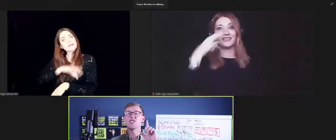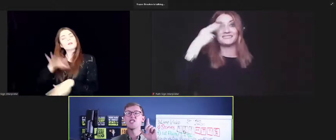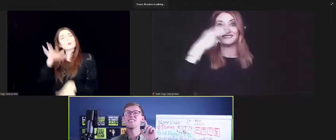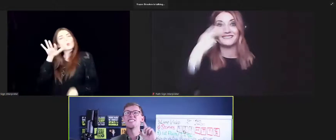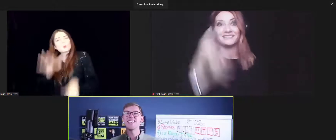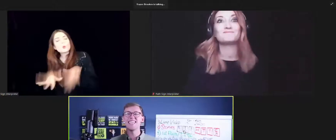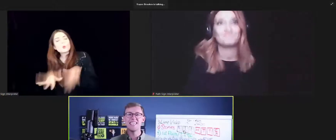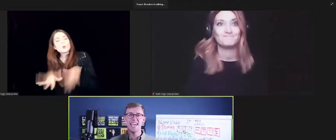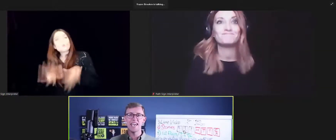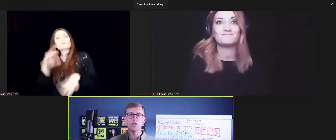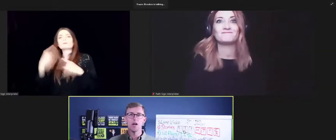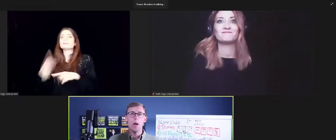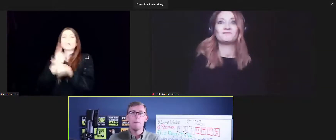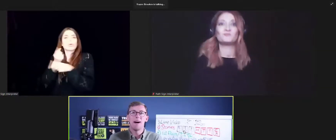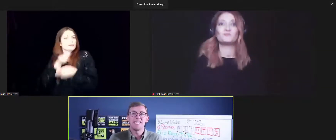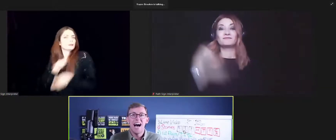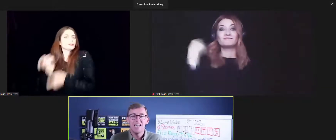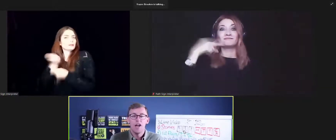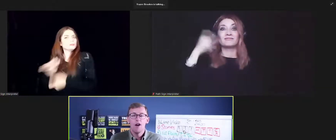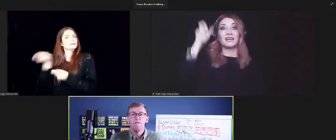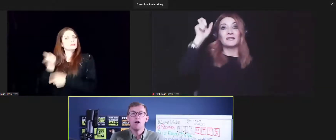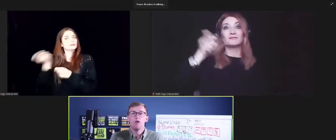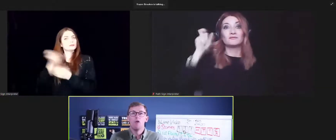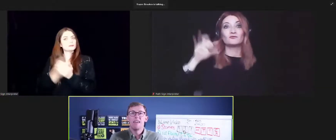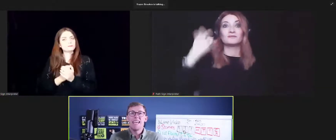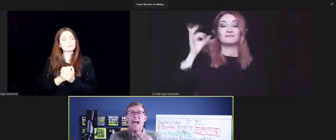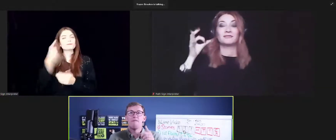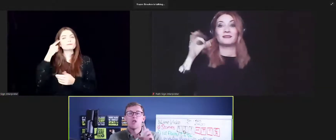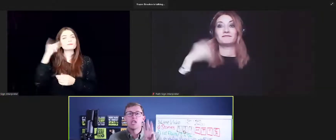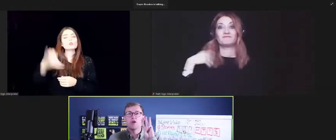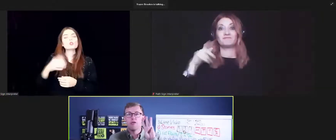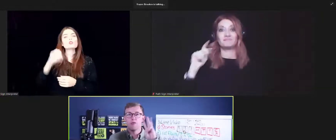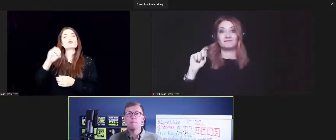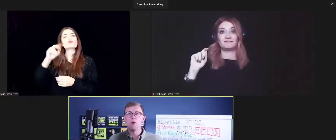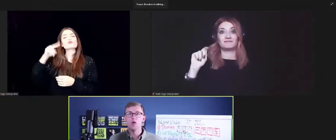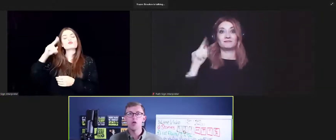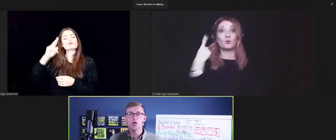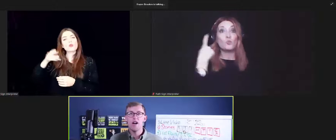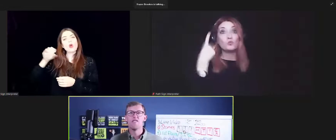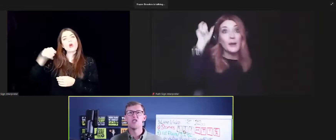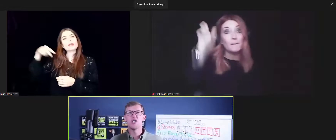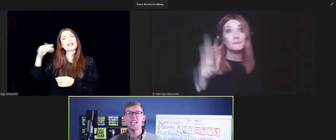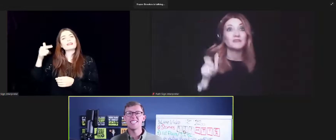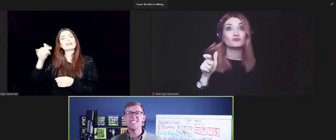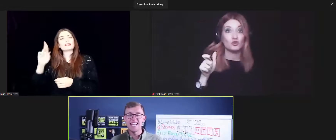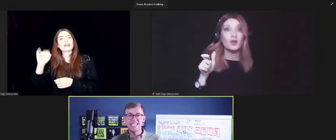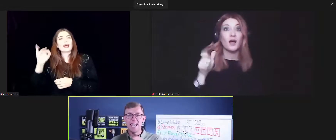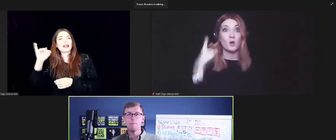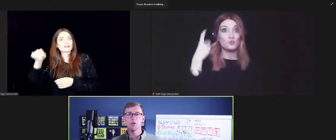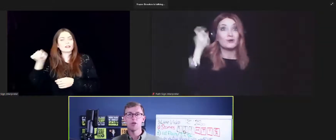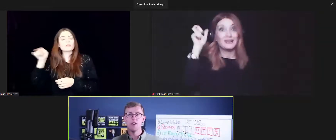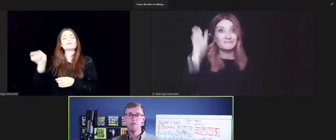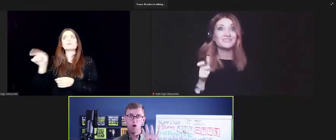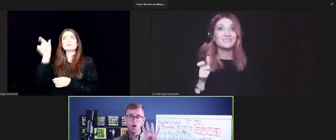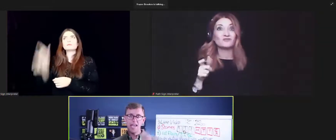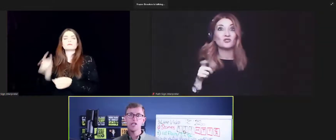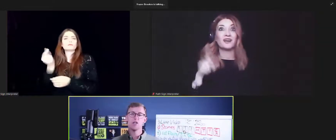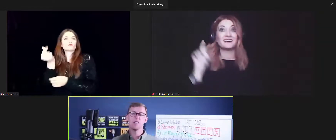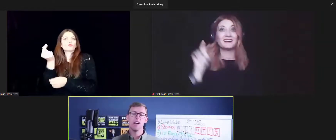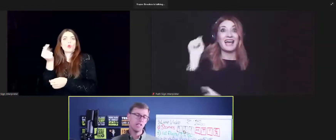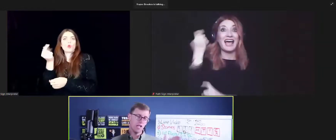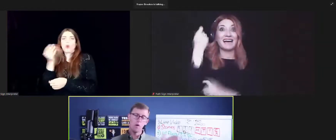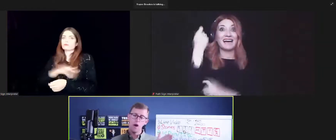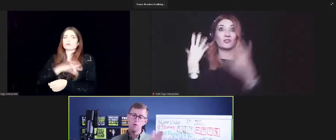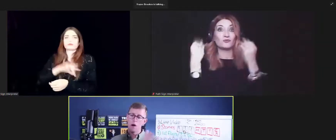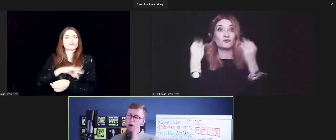for 17 years. My dad followed up with me every single 3 months for 16 attempts, 4 years.